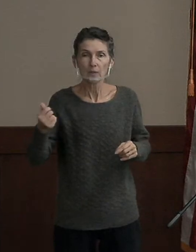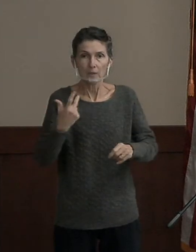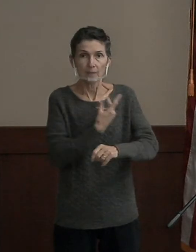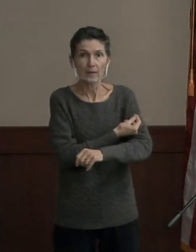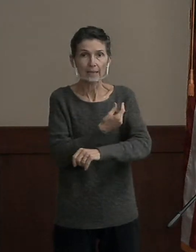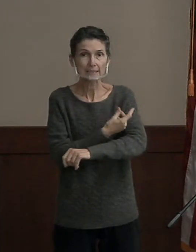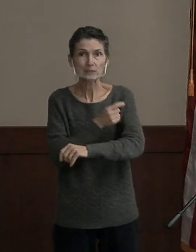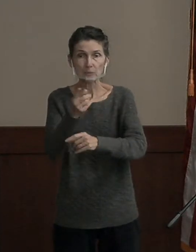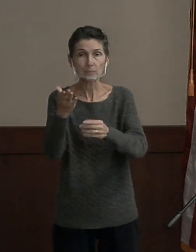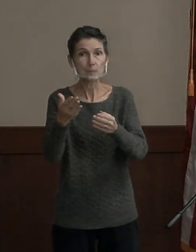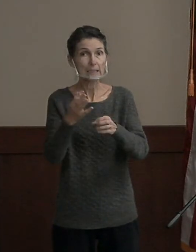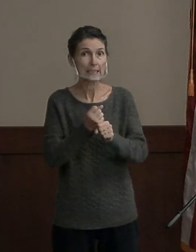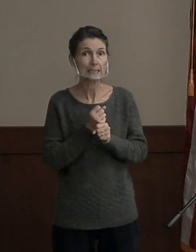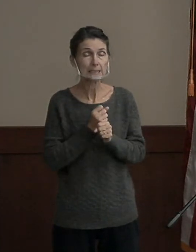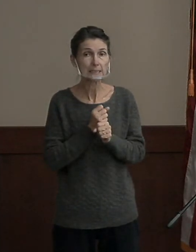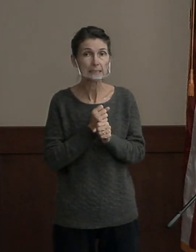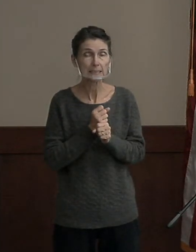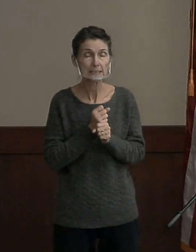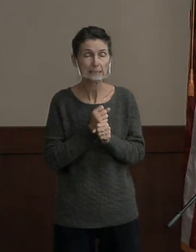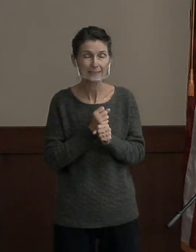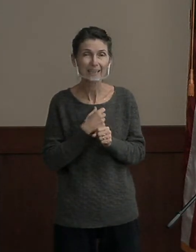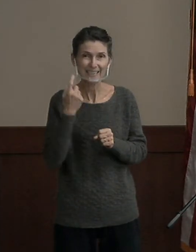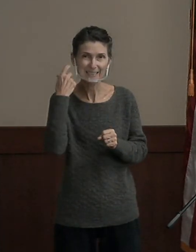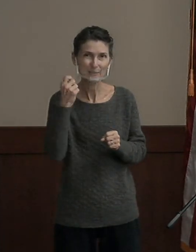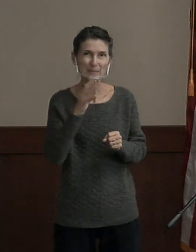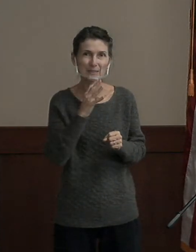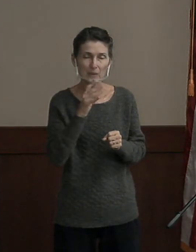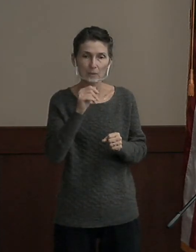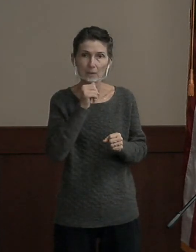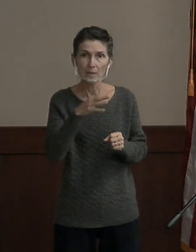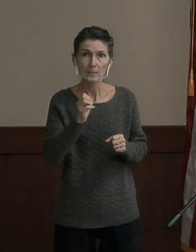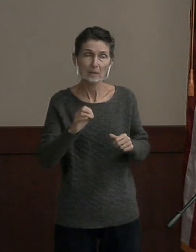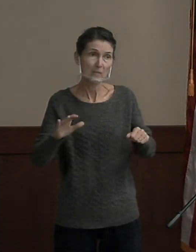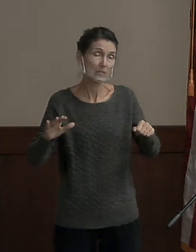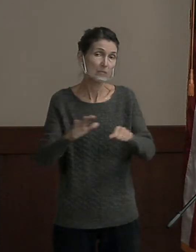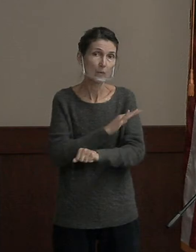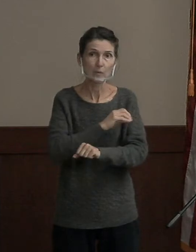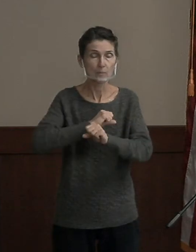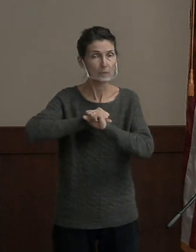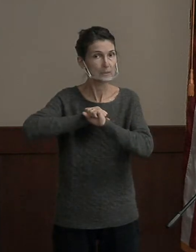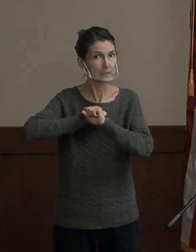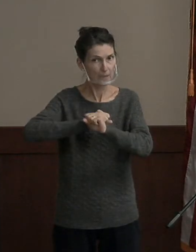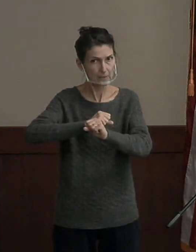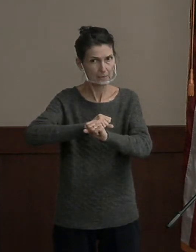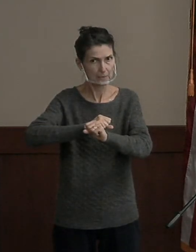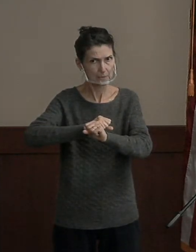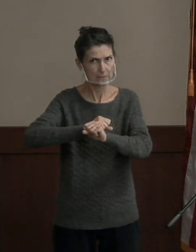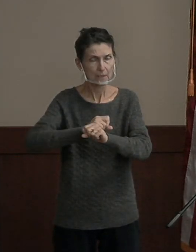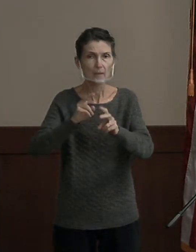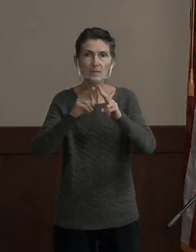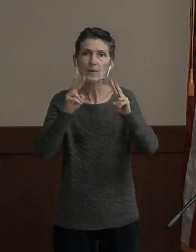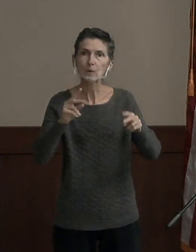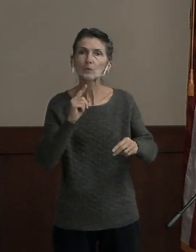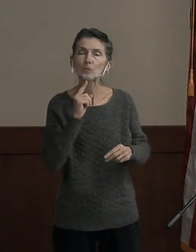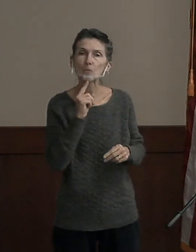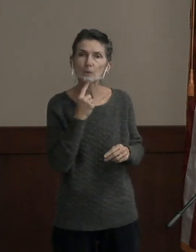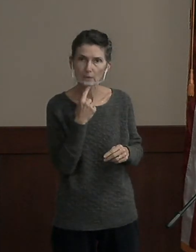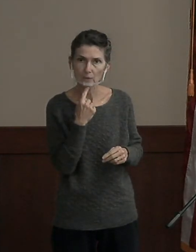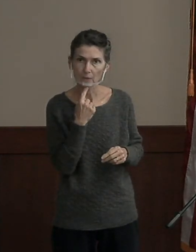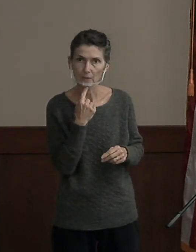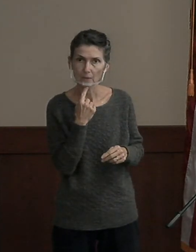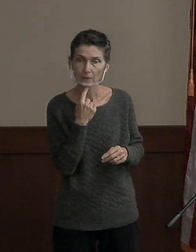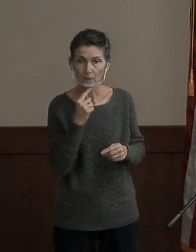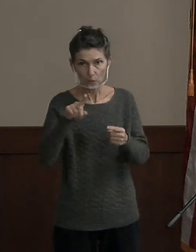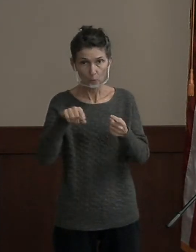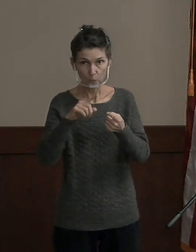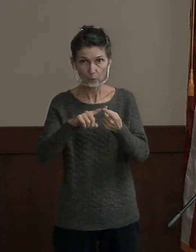vaccinations that you may get, as I mentioned, you are not going to be fully protected, so it's going to be very critical that when